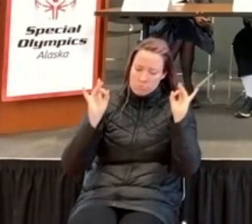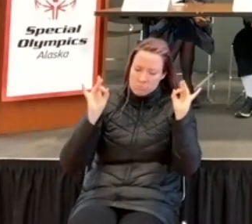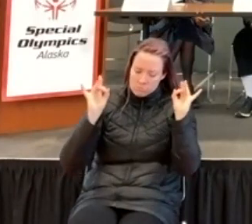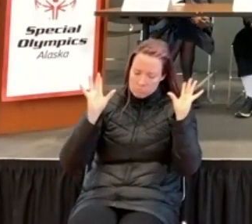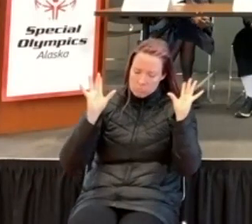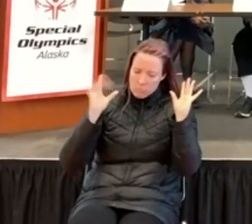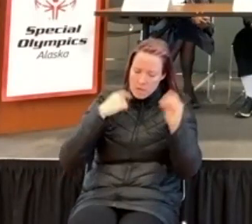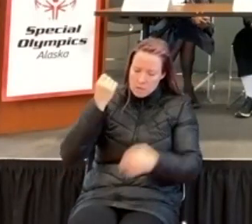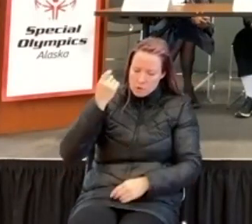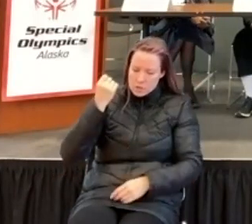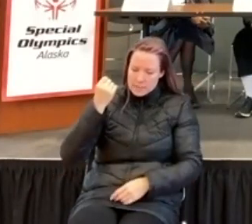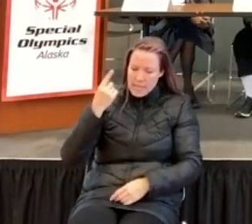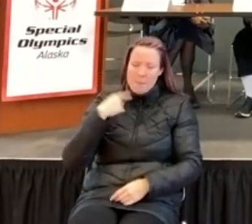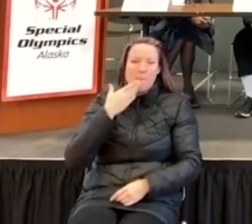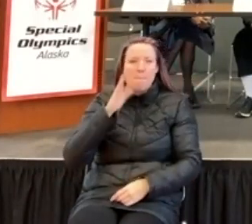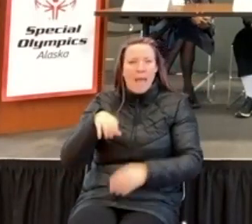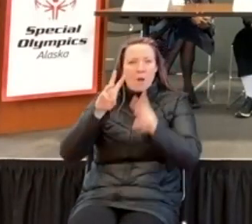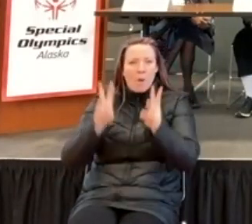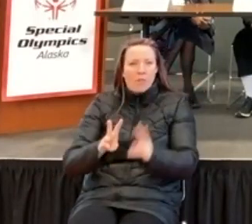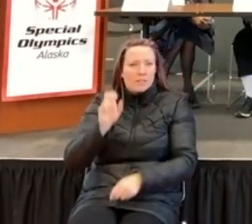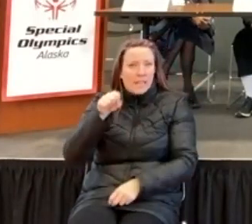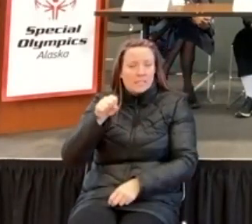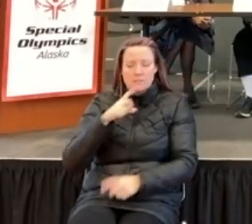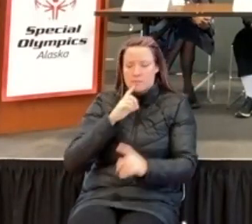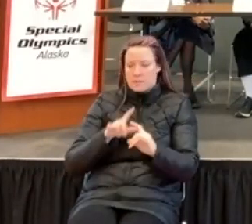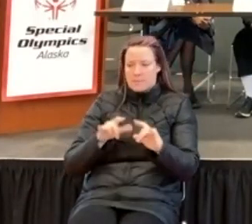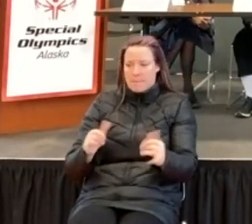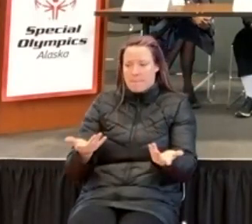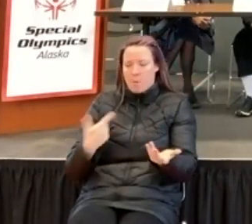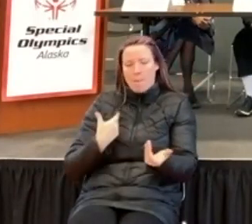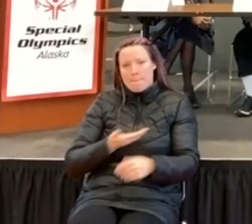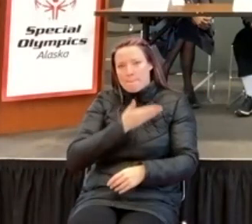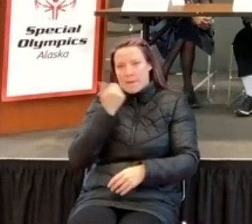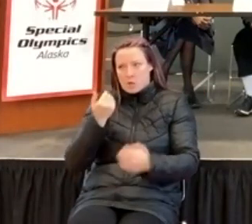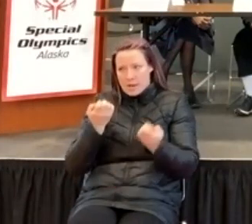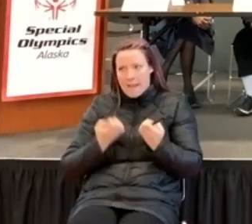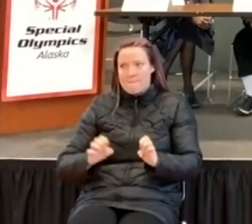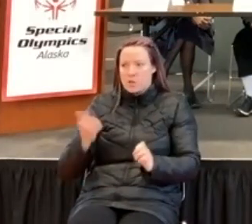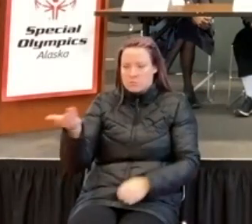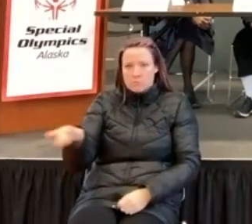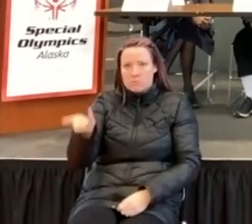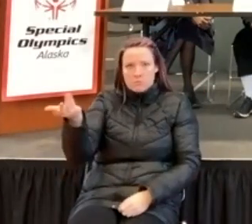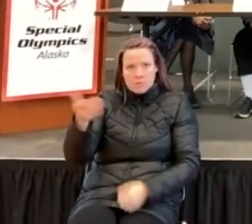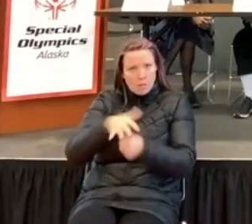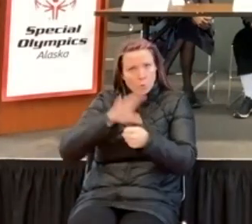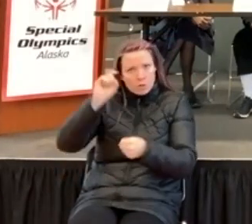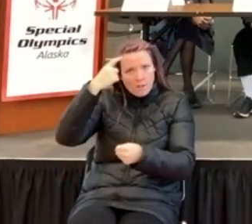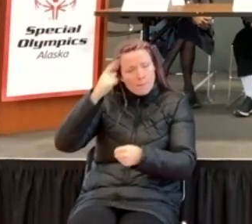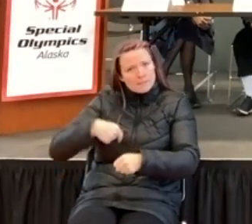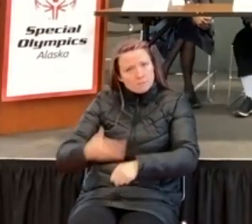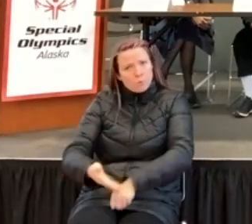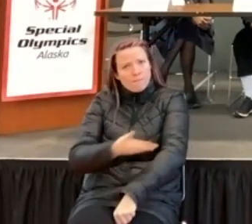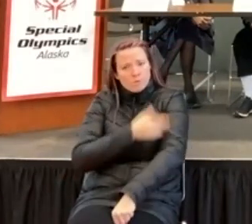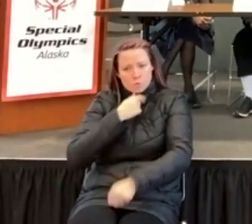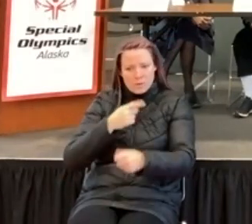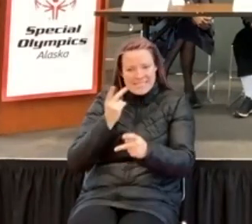and inclement weather, but I really think there needs to be a better effort by the local governments to